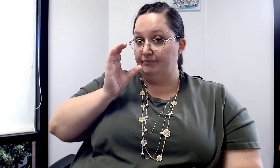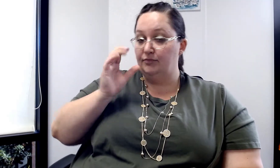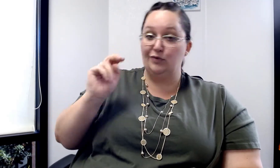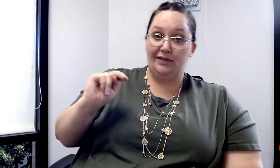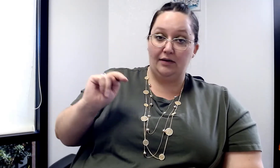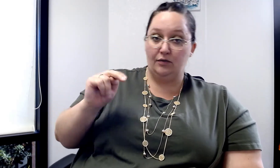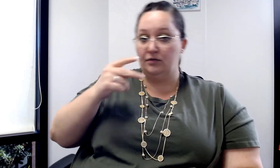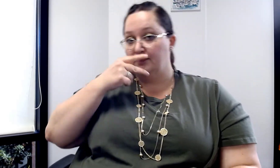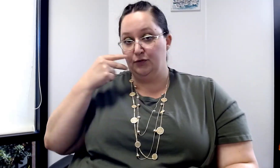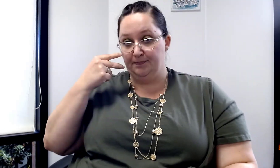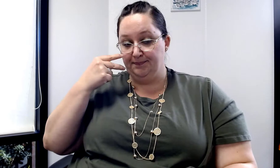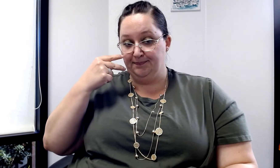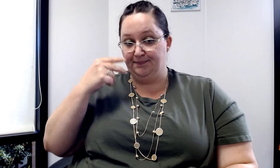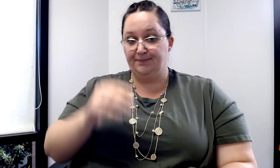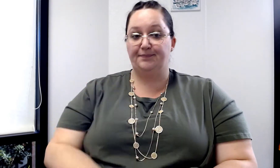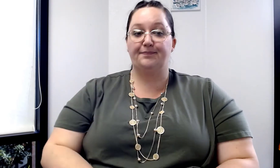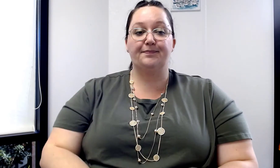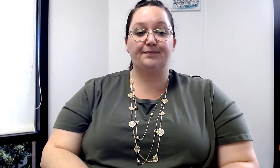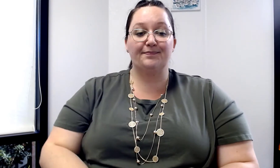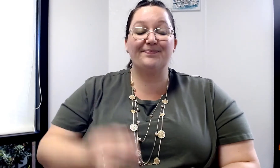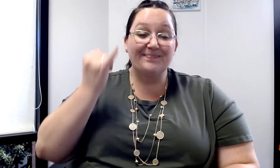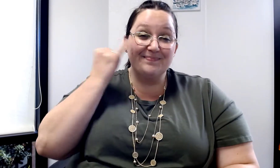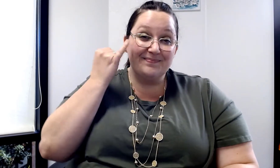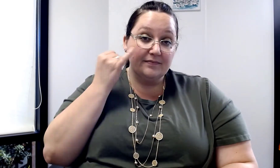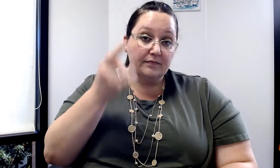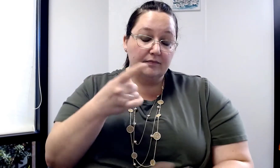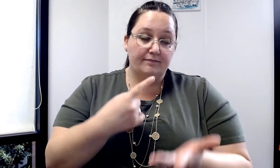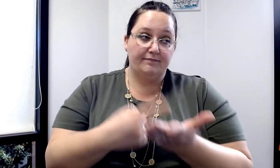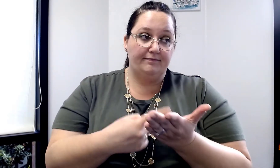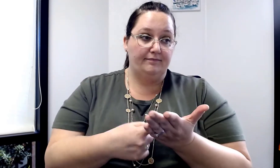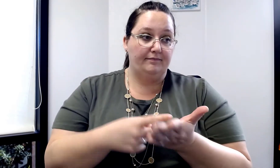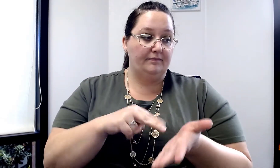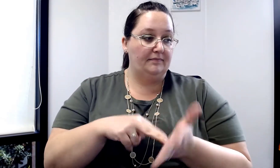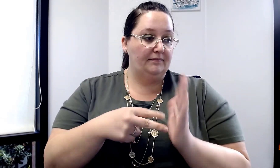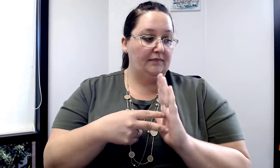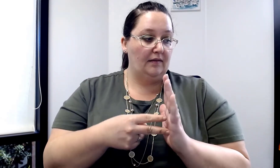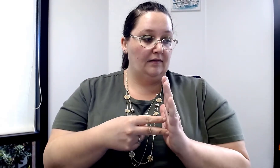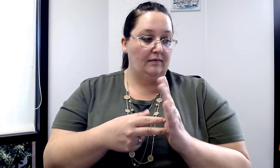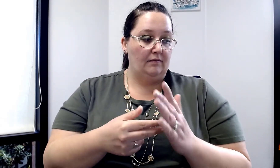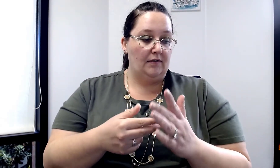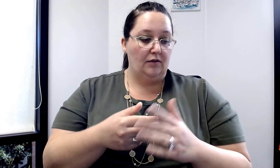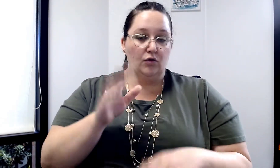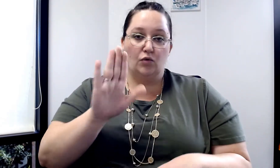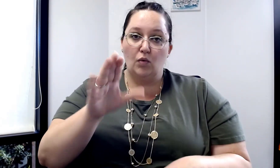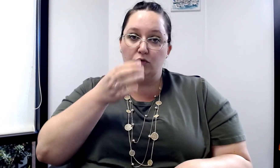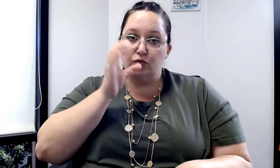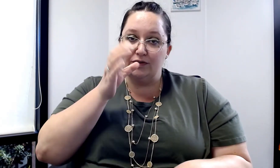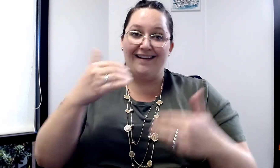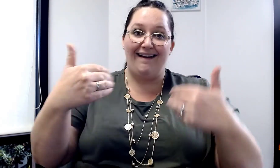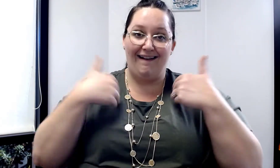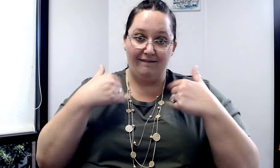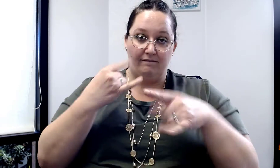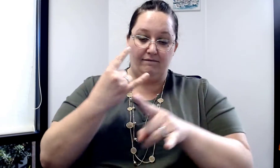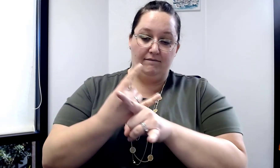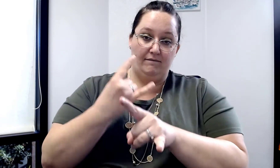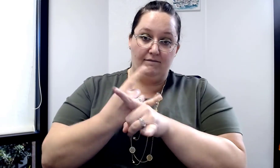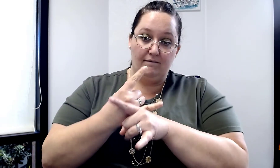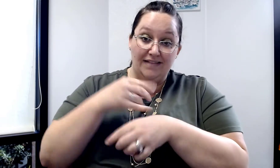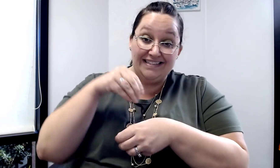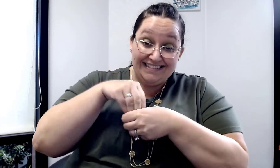My beverage, the noun, is twice. Understand, if you are talking about a drink that has alcohol